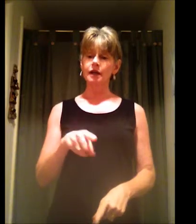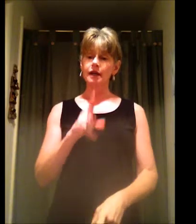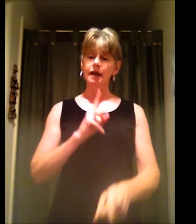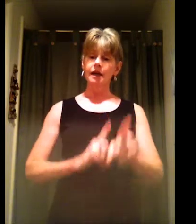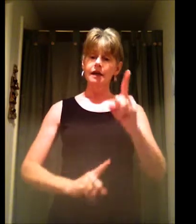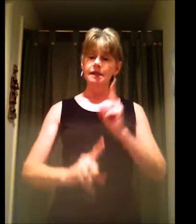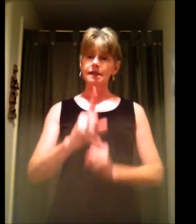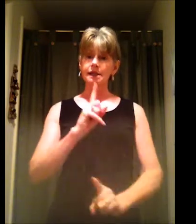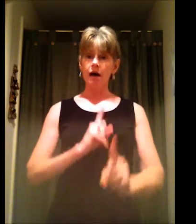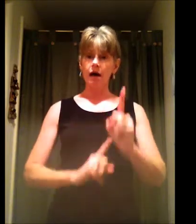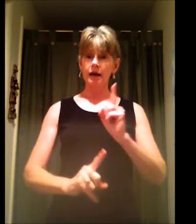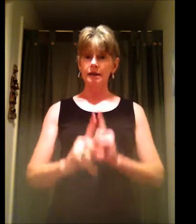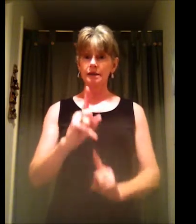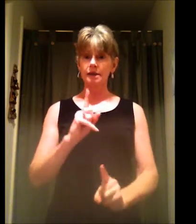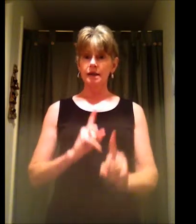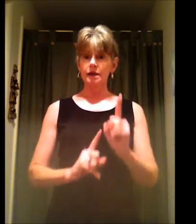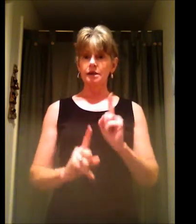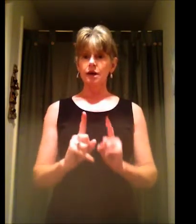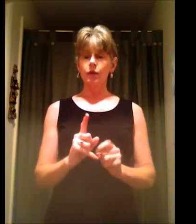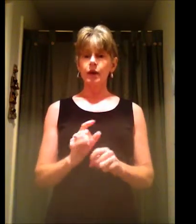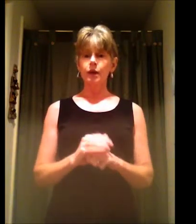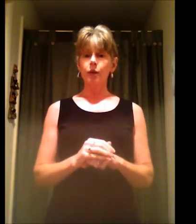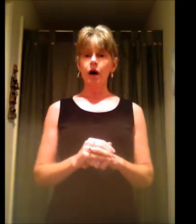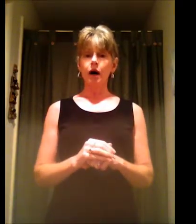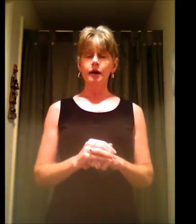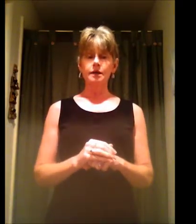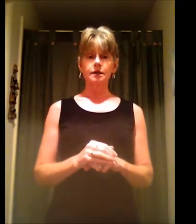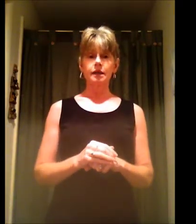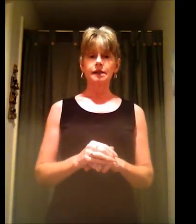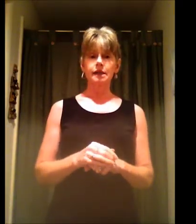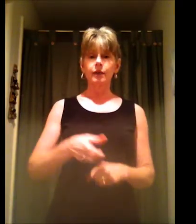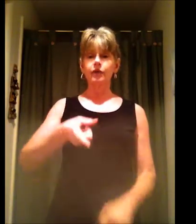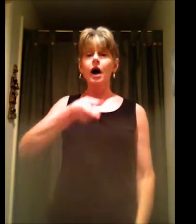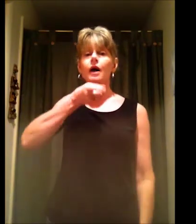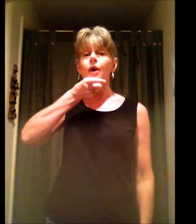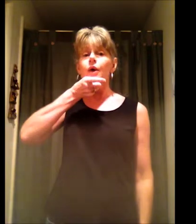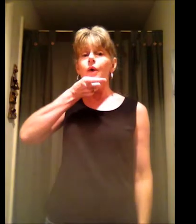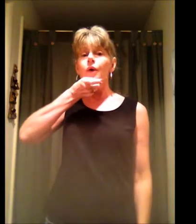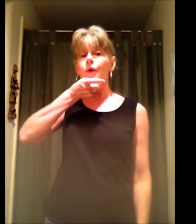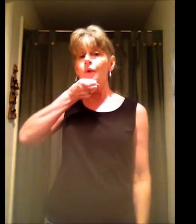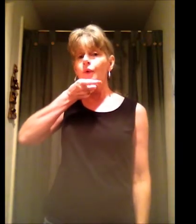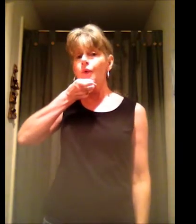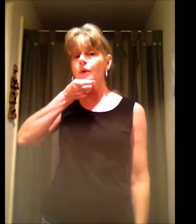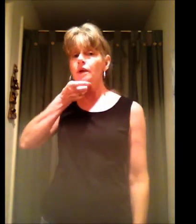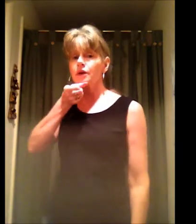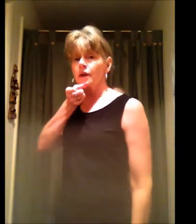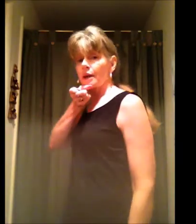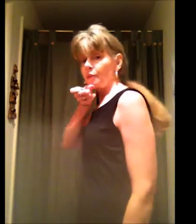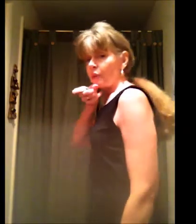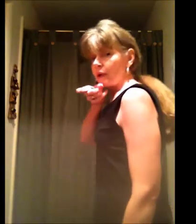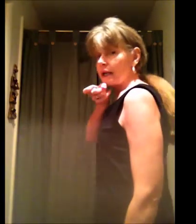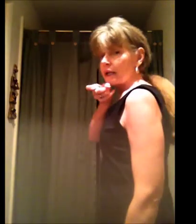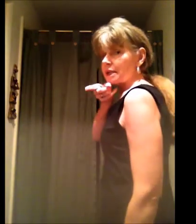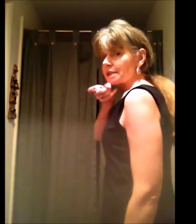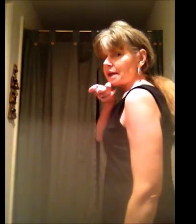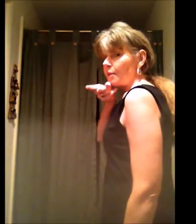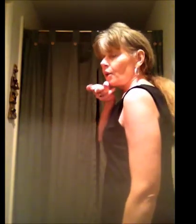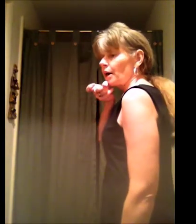question signs. So we want, let's see, we've got who, and you're like pointing at